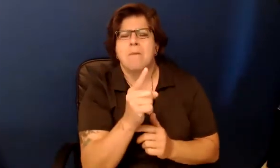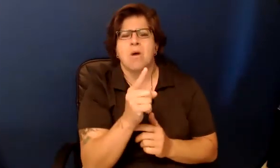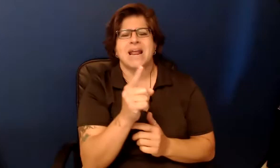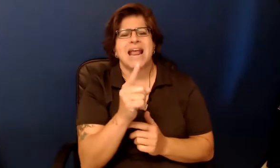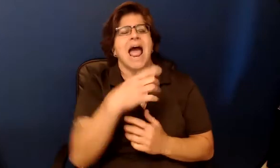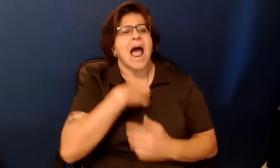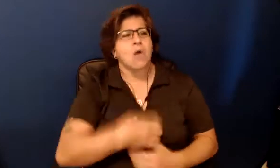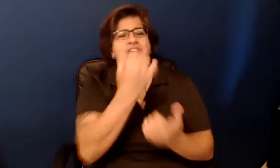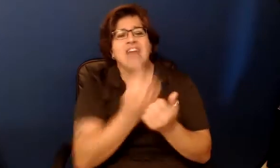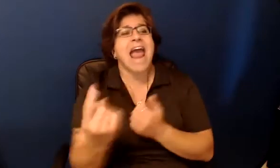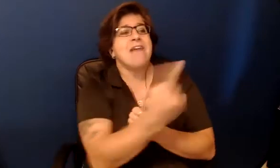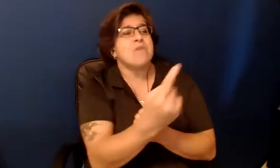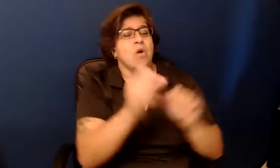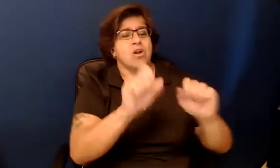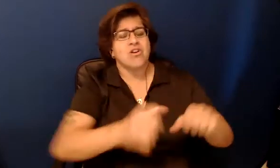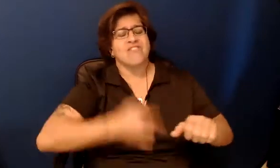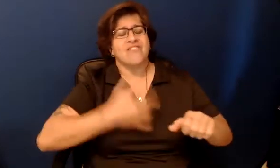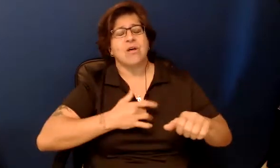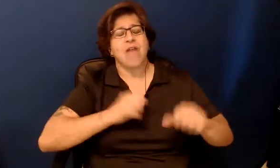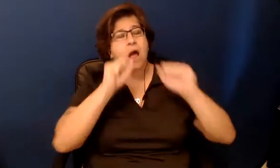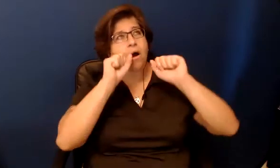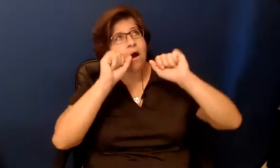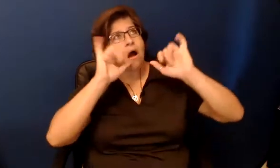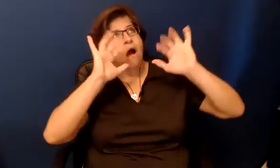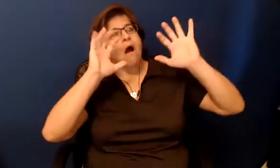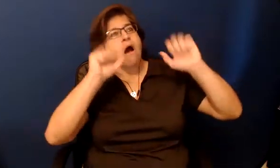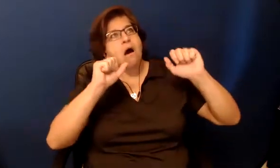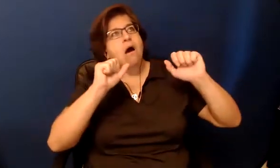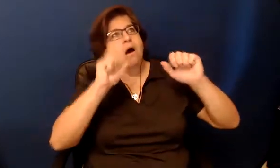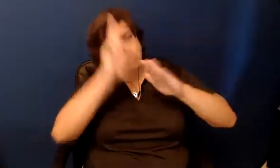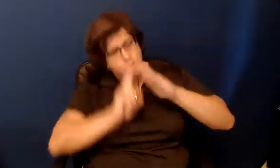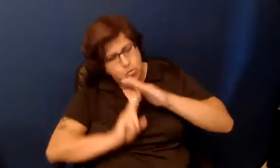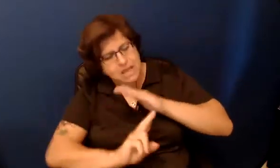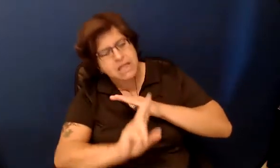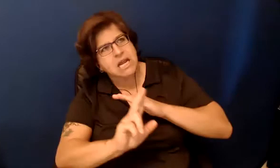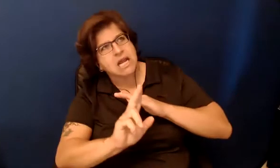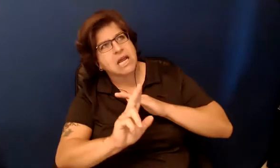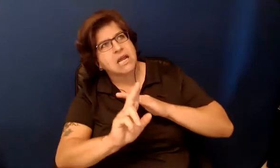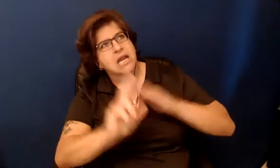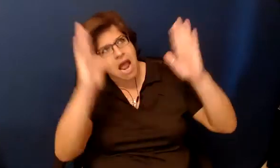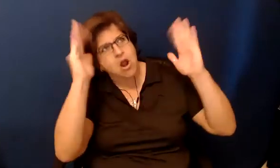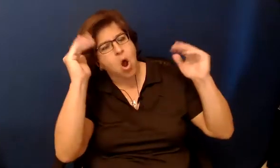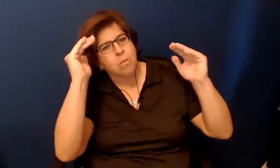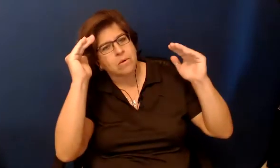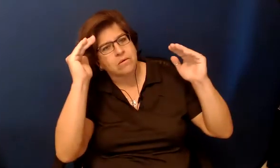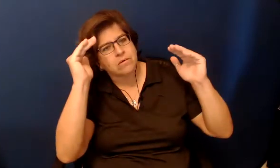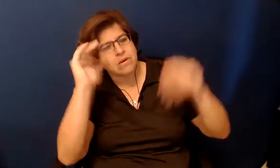if even for one moment, could feel that awe and humility and hope. And then she says, and